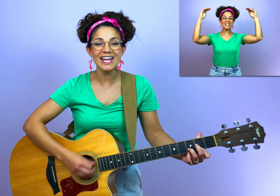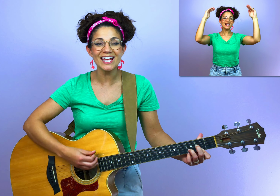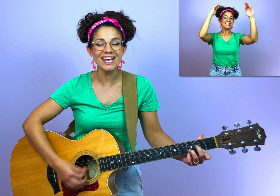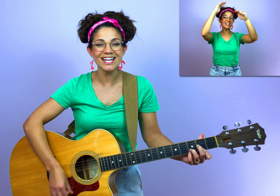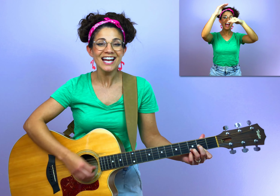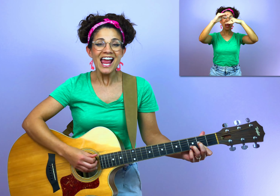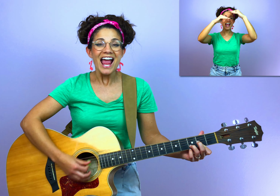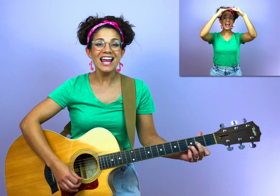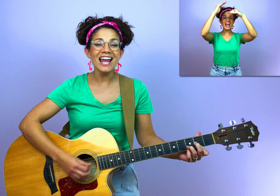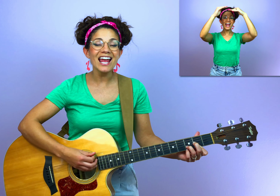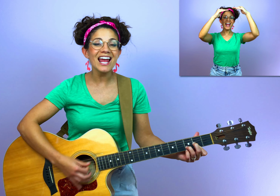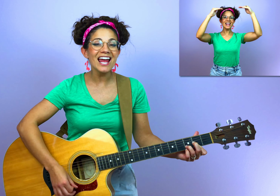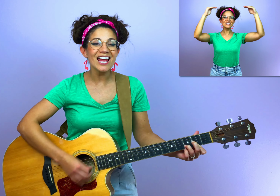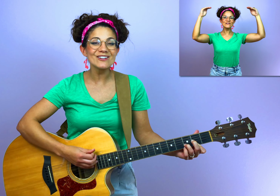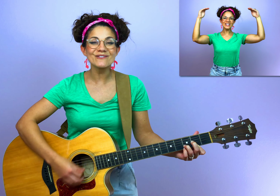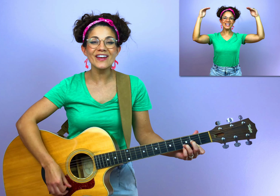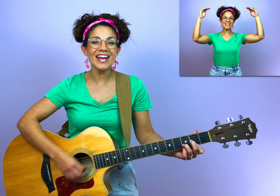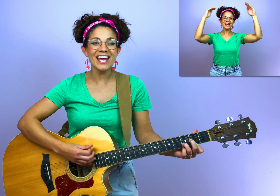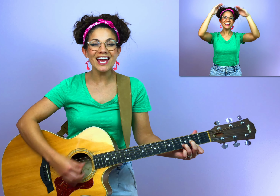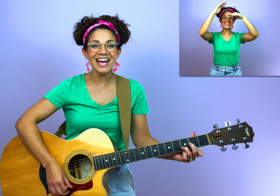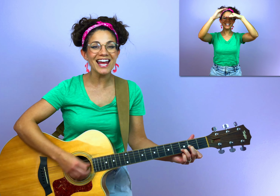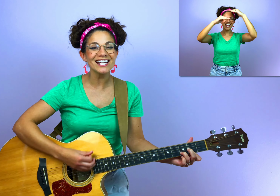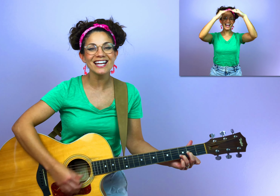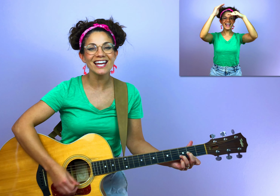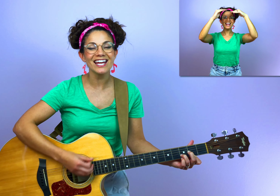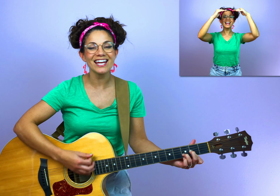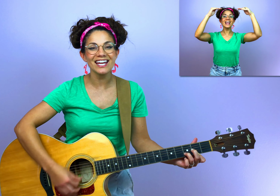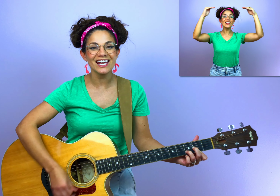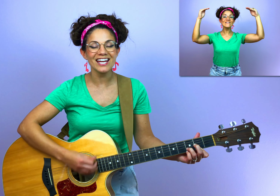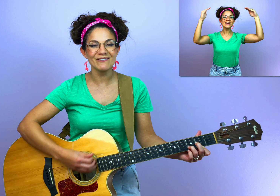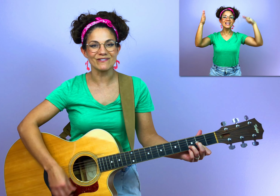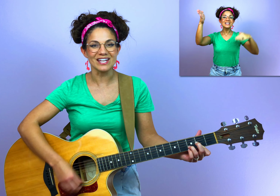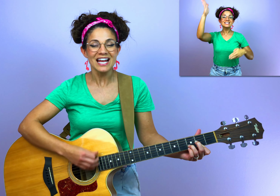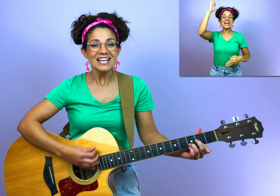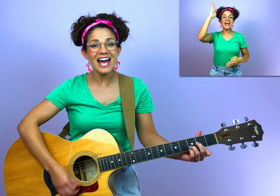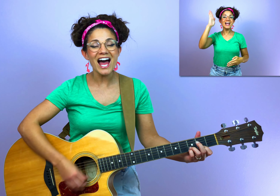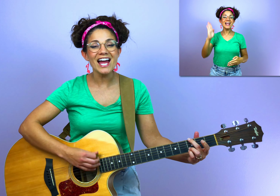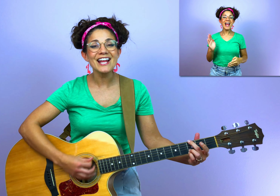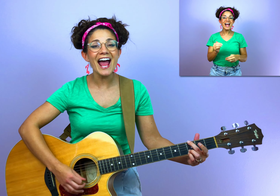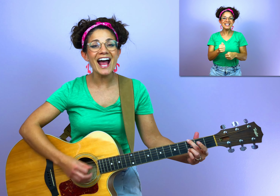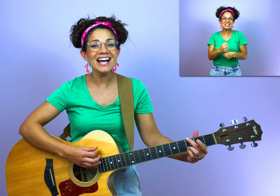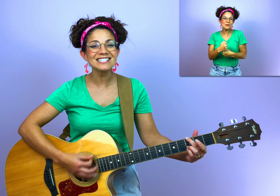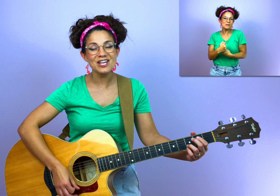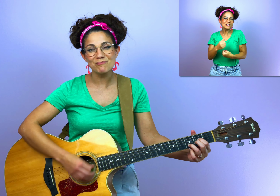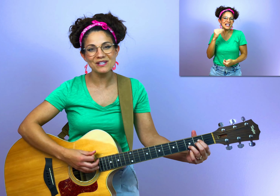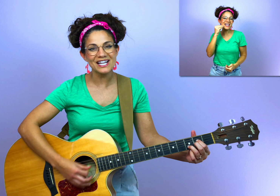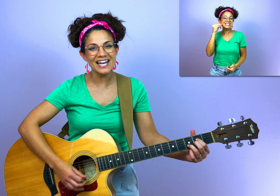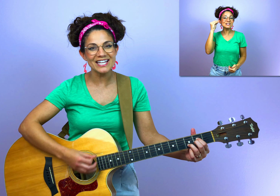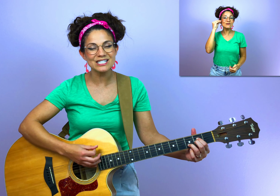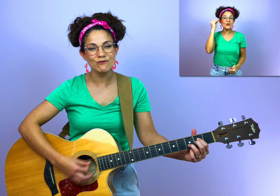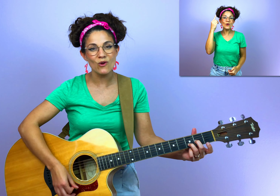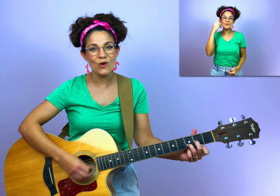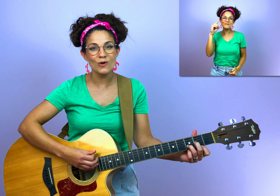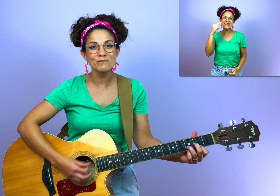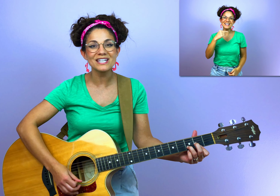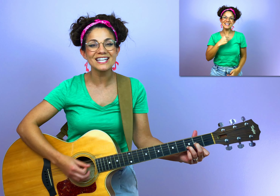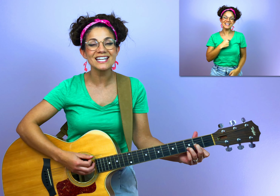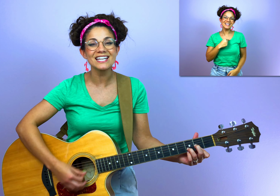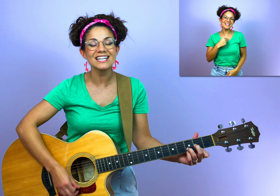Heaven, heaven, heaven, God has a place for me